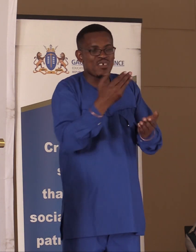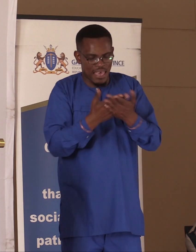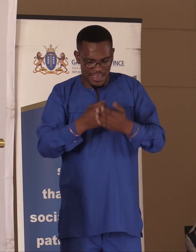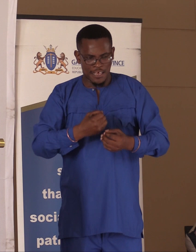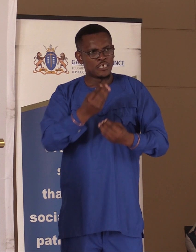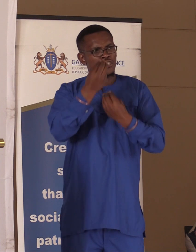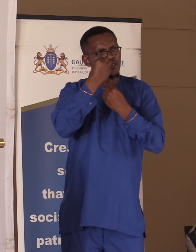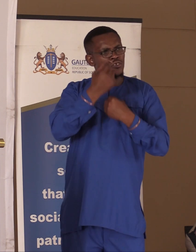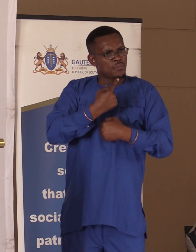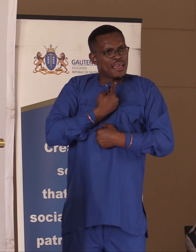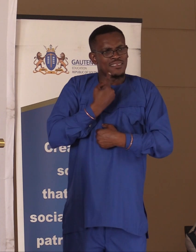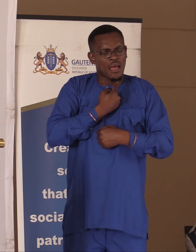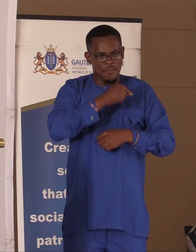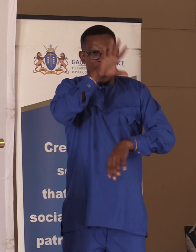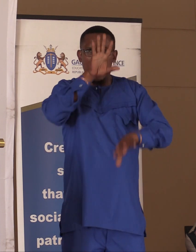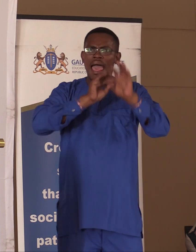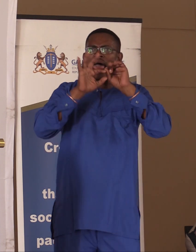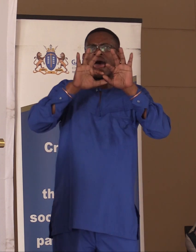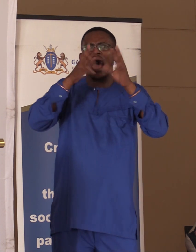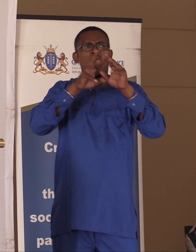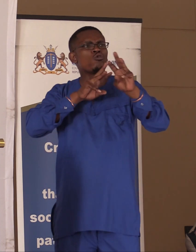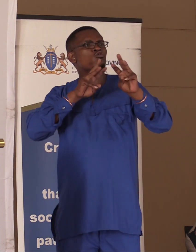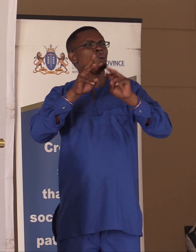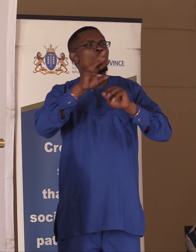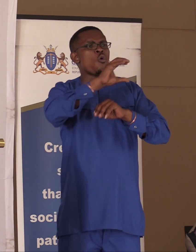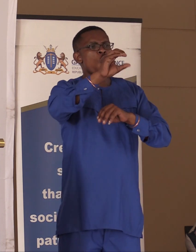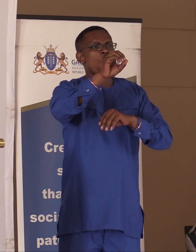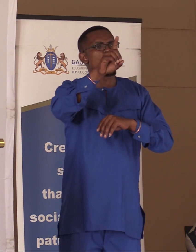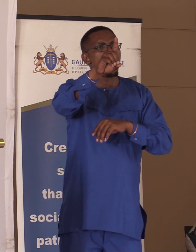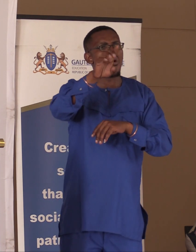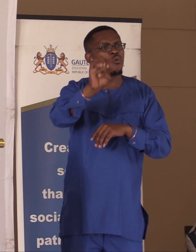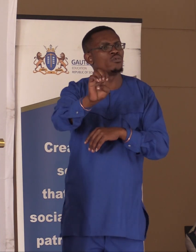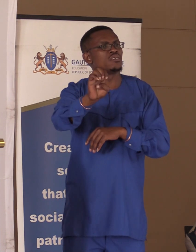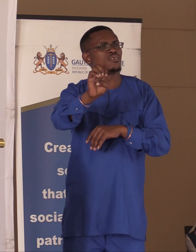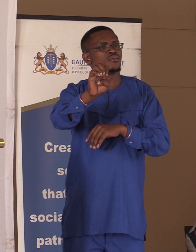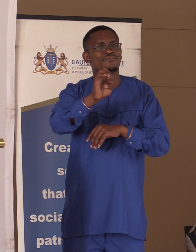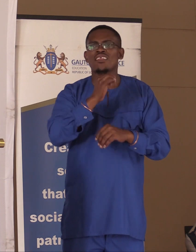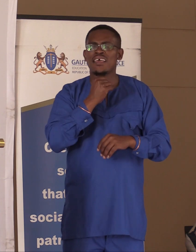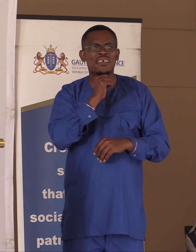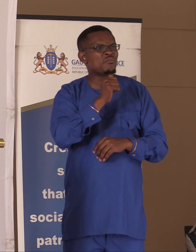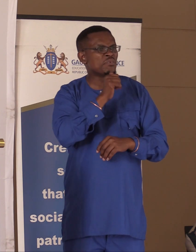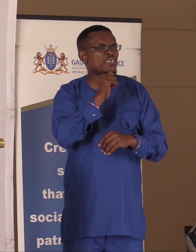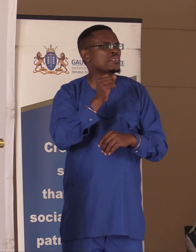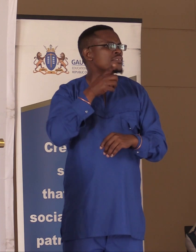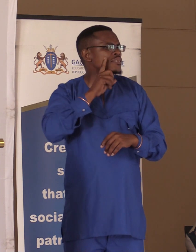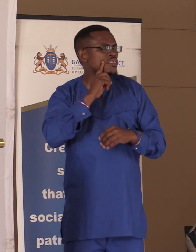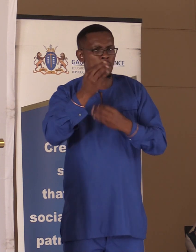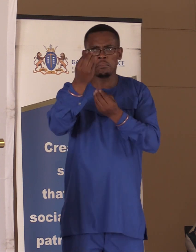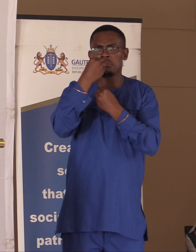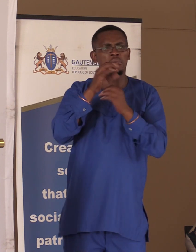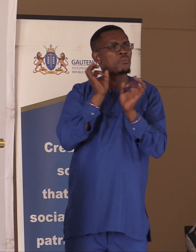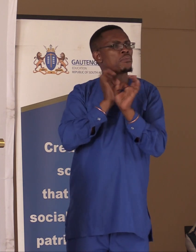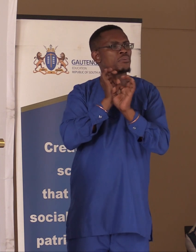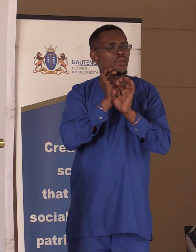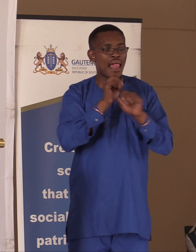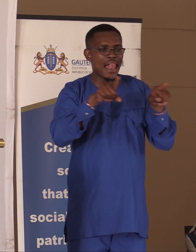yourself, you can learn how to code, even if your teacher doesn't teach you. Just go